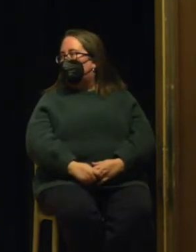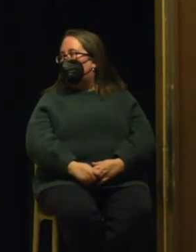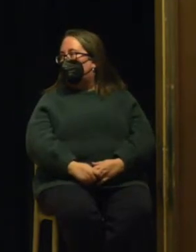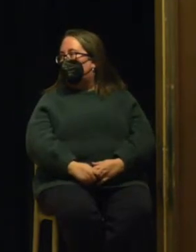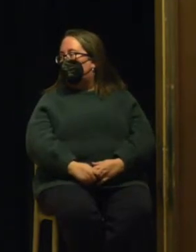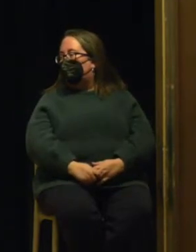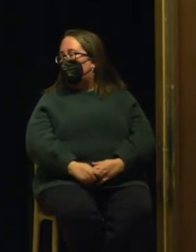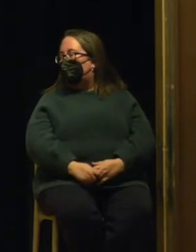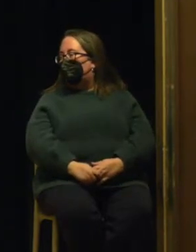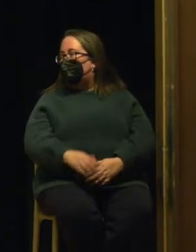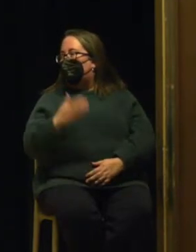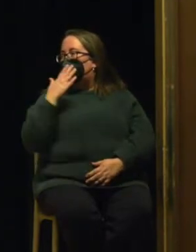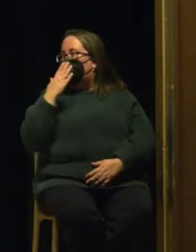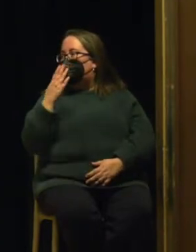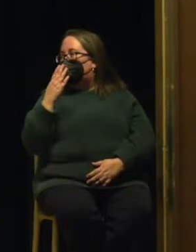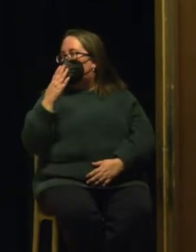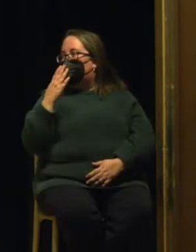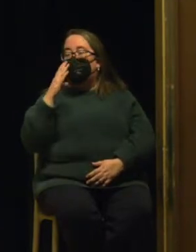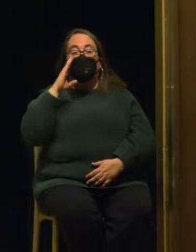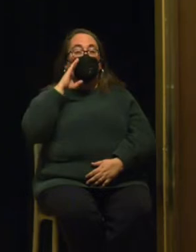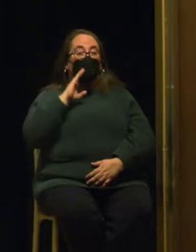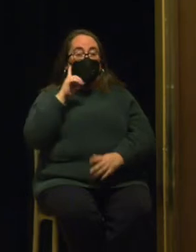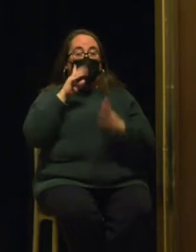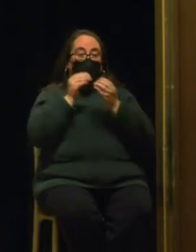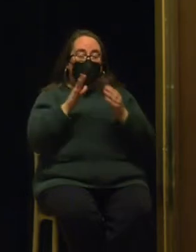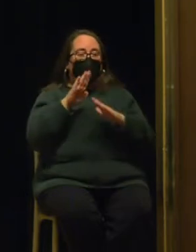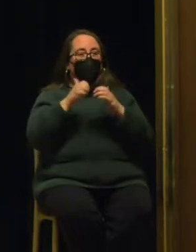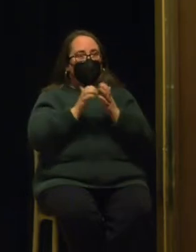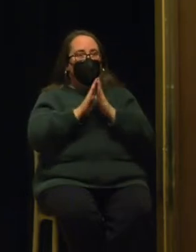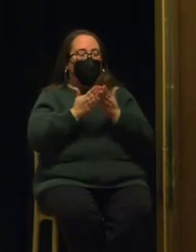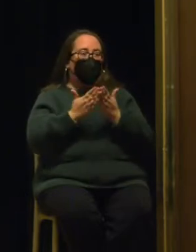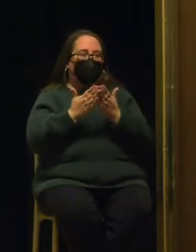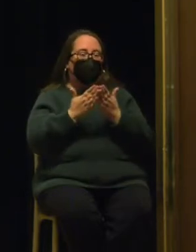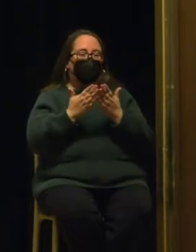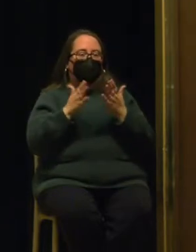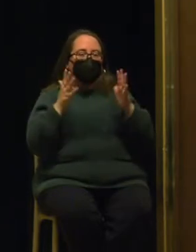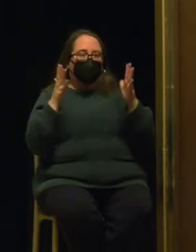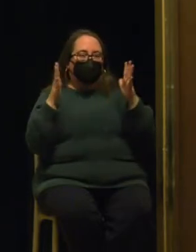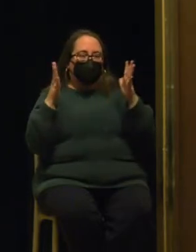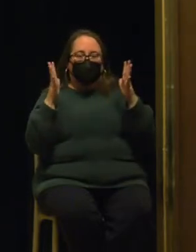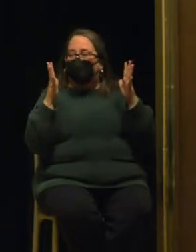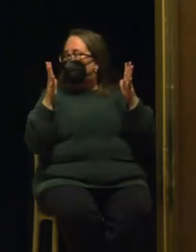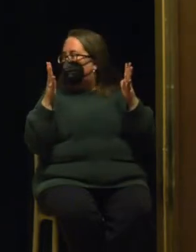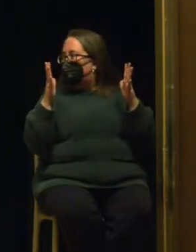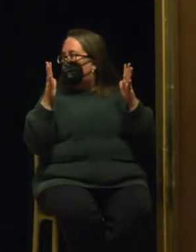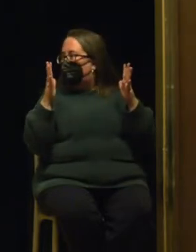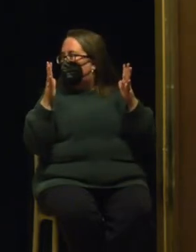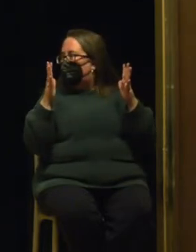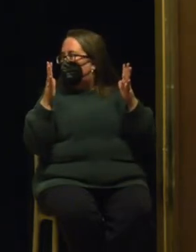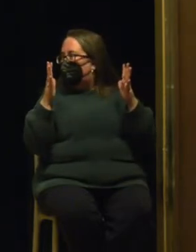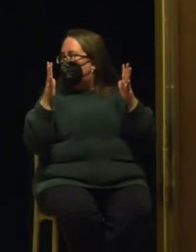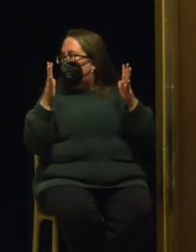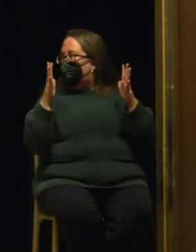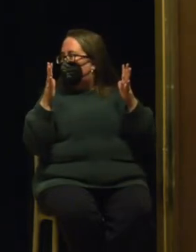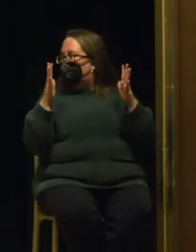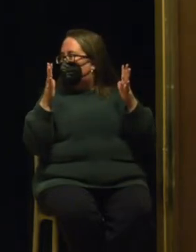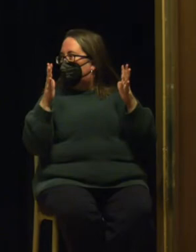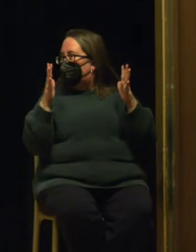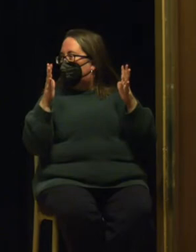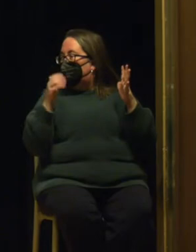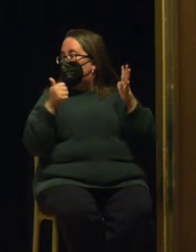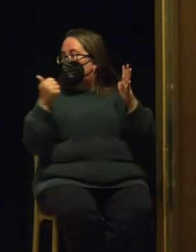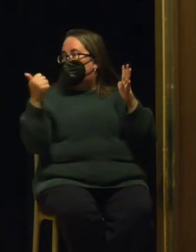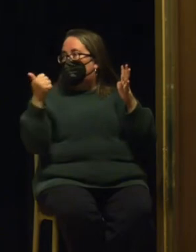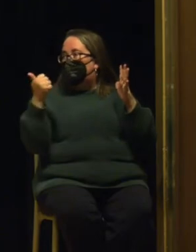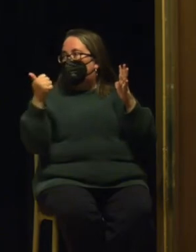I also want to thank the Browns for providing all the books. Yes, yes, thank you. Thank you so much. I usually say at this point, please go